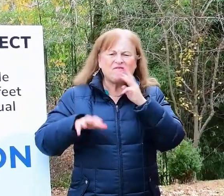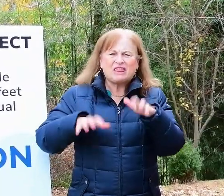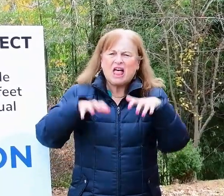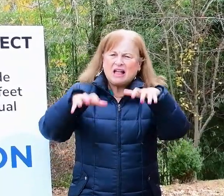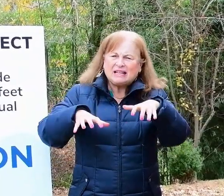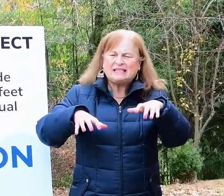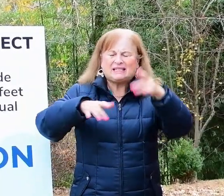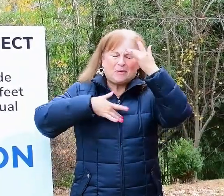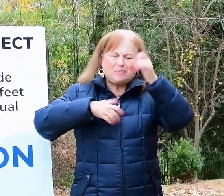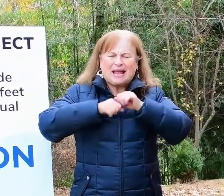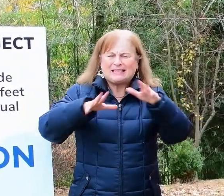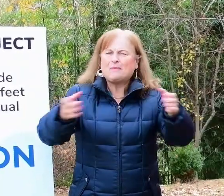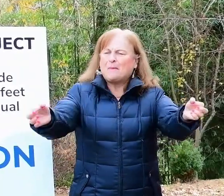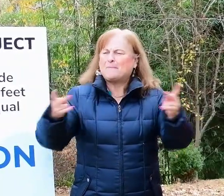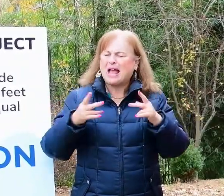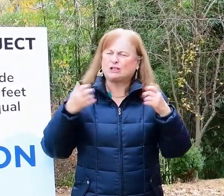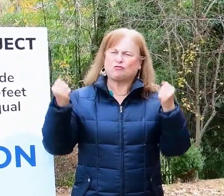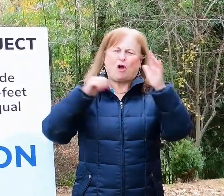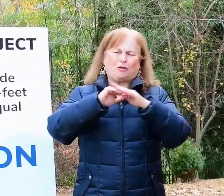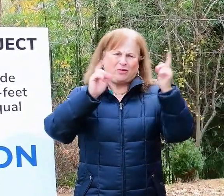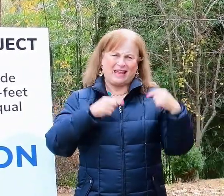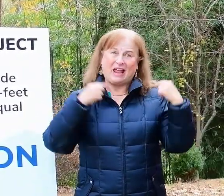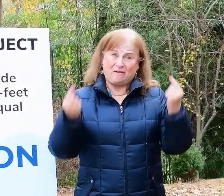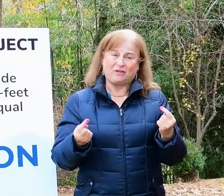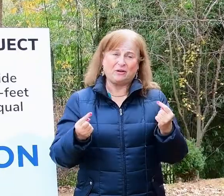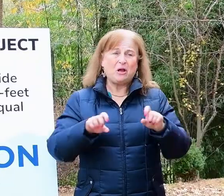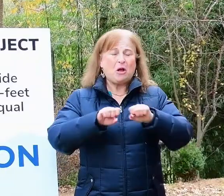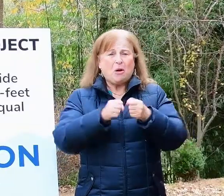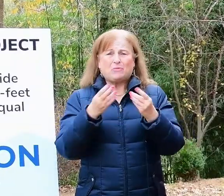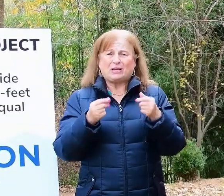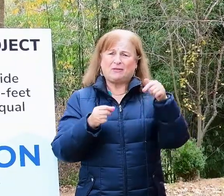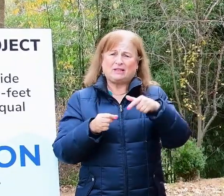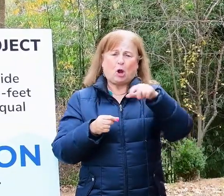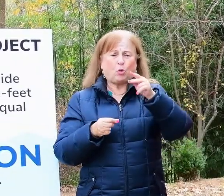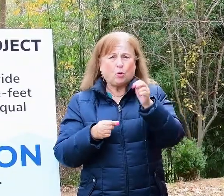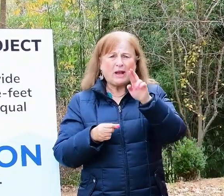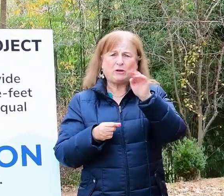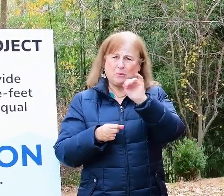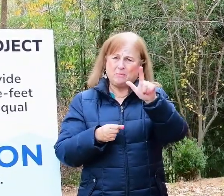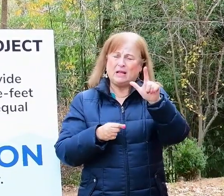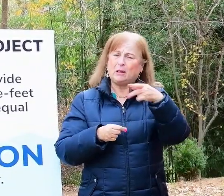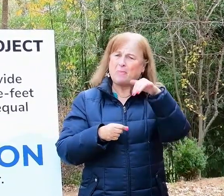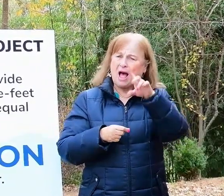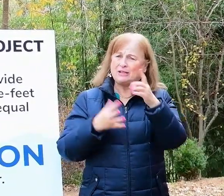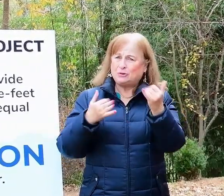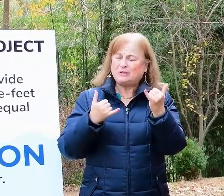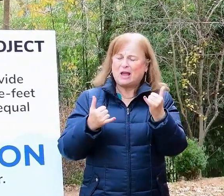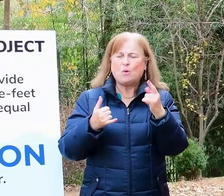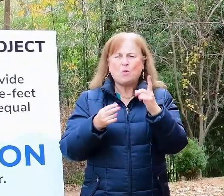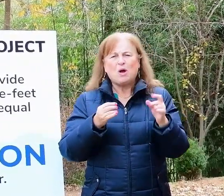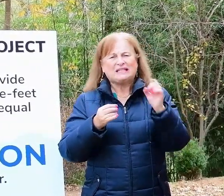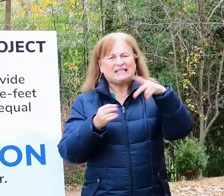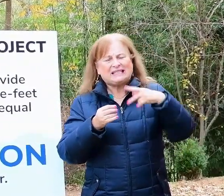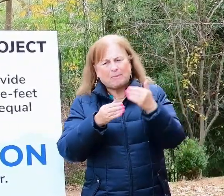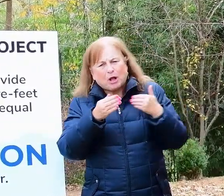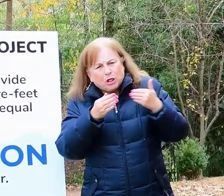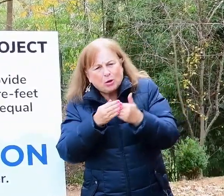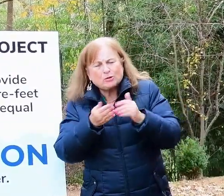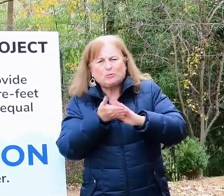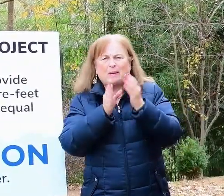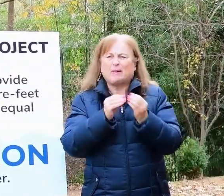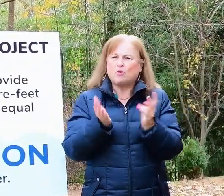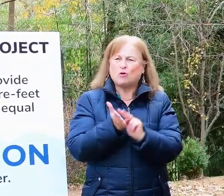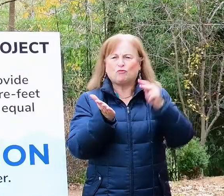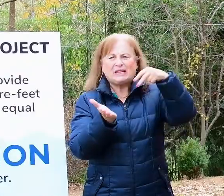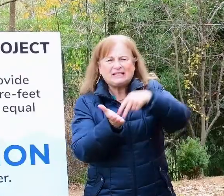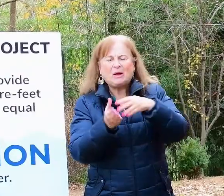pandemic, and are coming back stronger than ever. Breaking ground on this Quaker Mill pond today, we are one step closer to being more